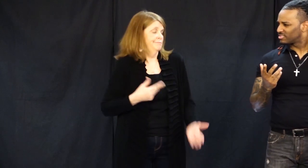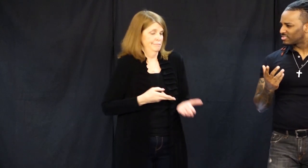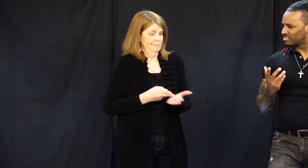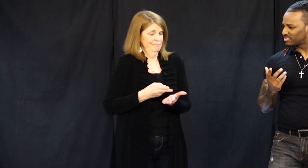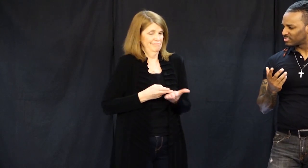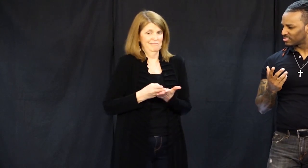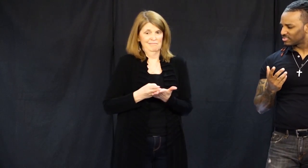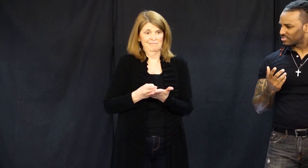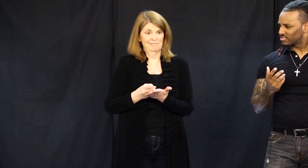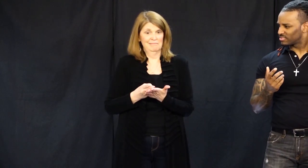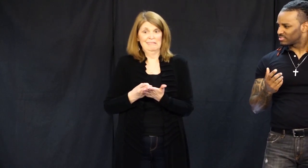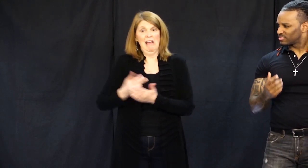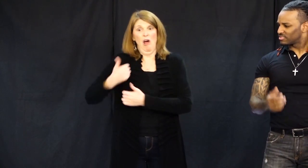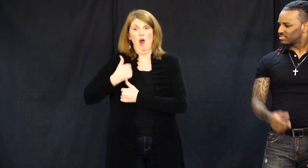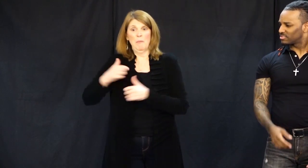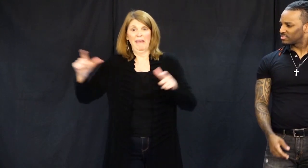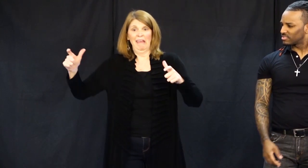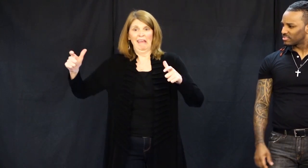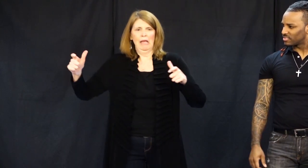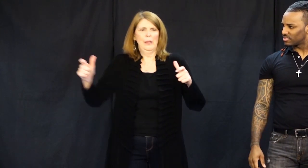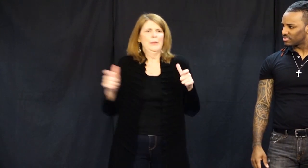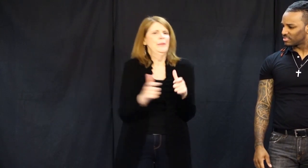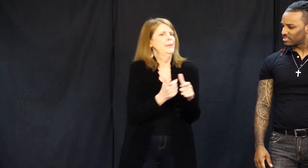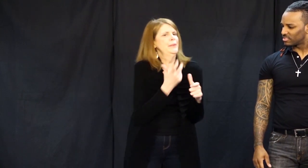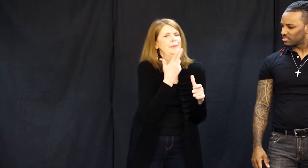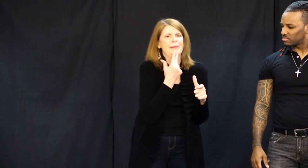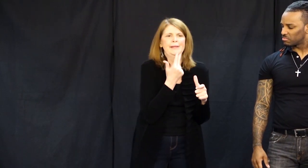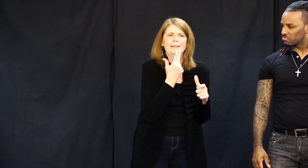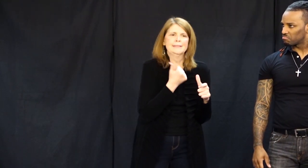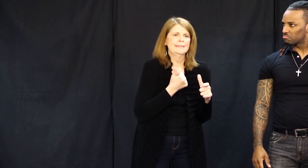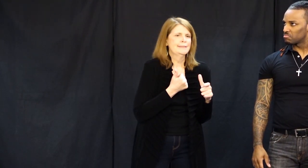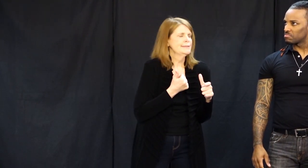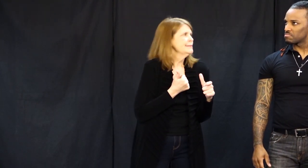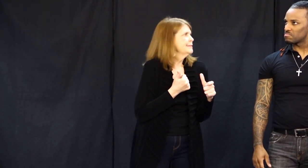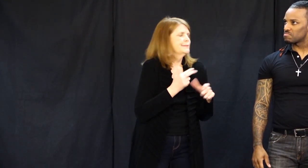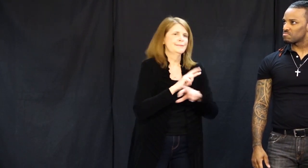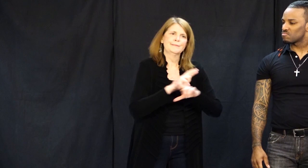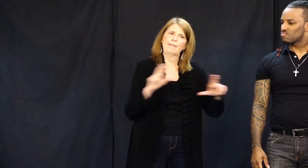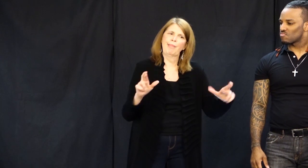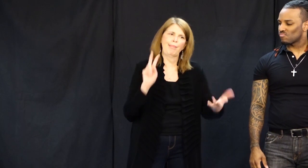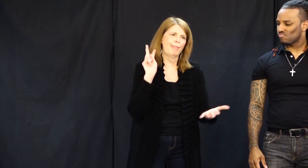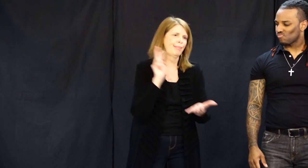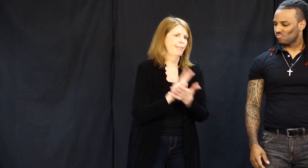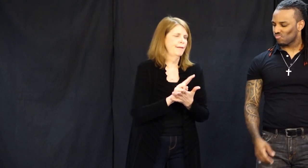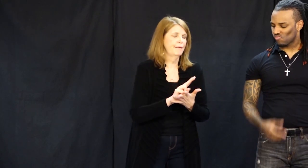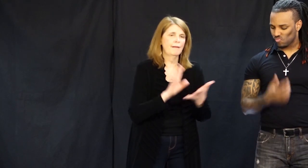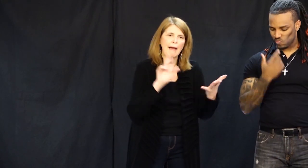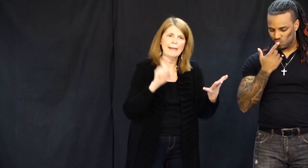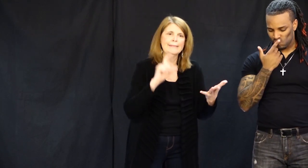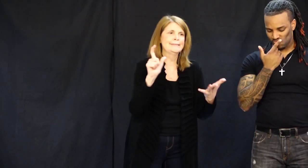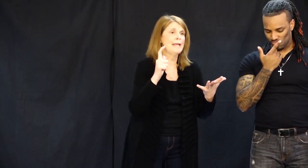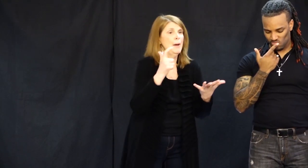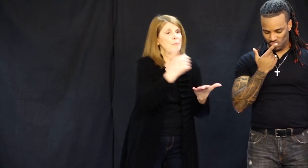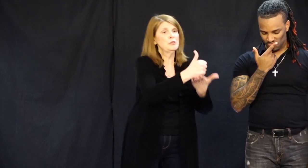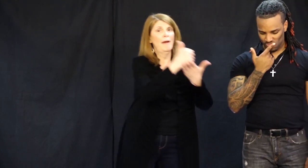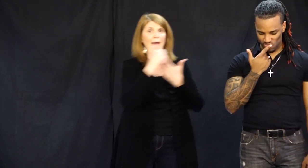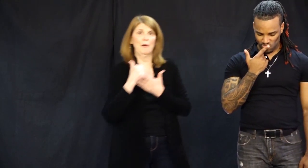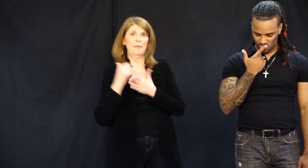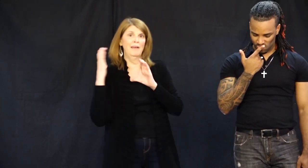working with a third of what our Congress has promised. We are a powder keg about to explode. I need someone like you to lighten the load.